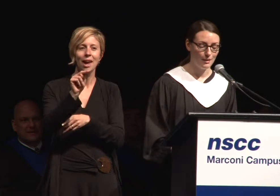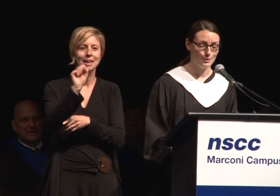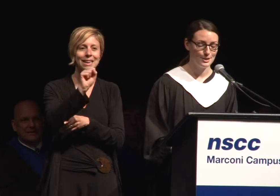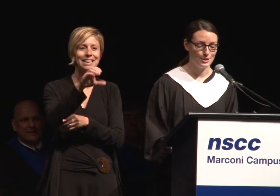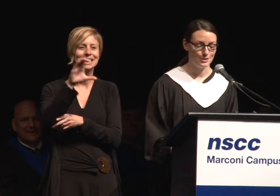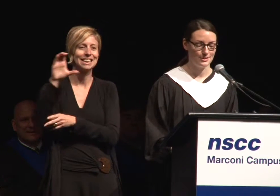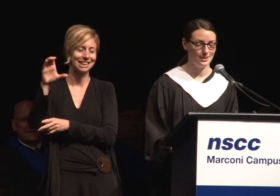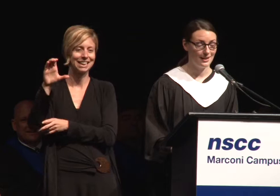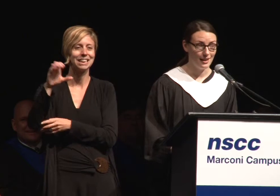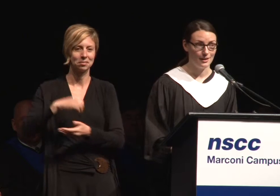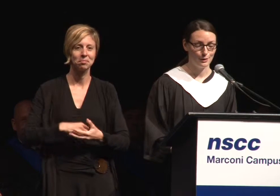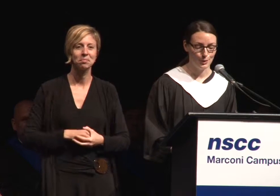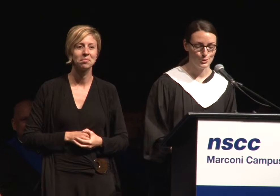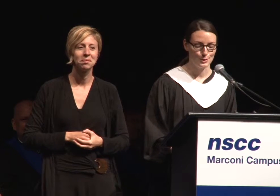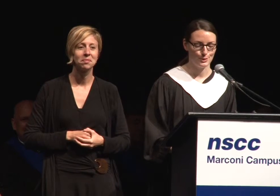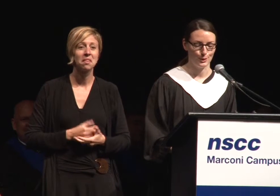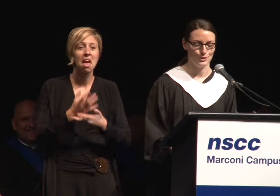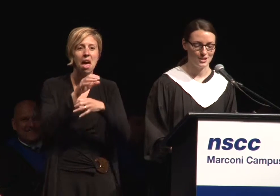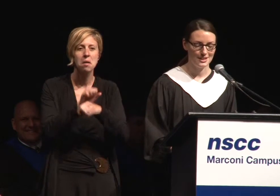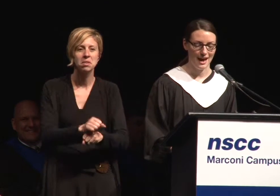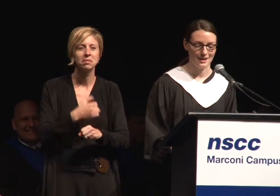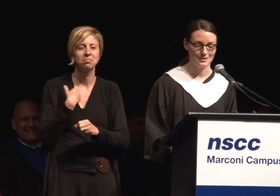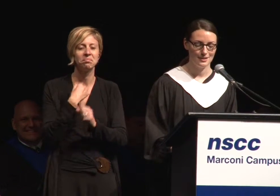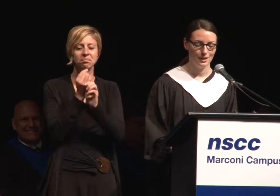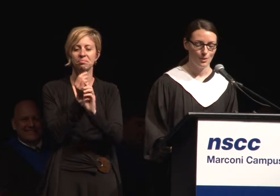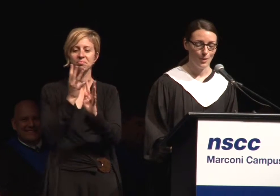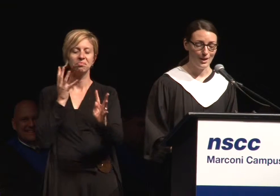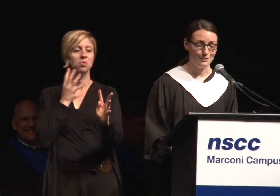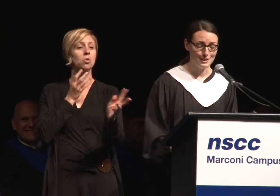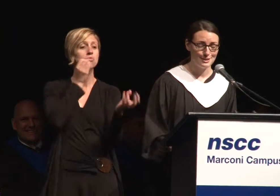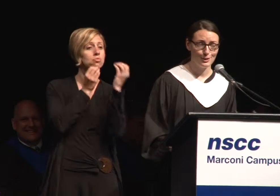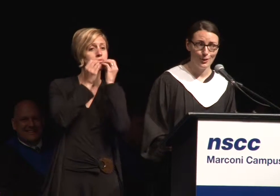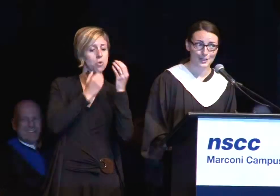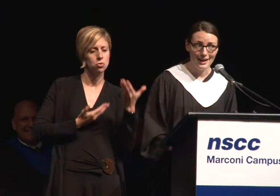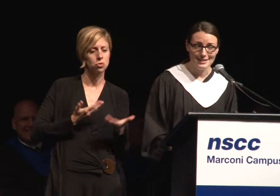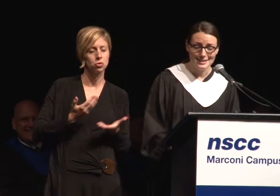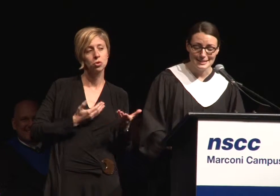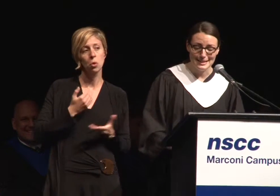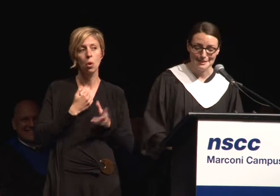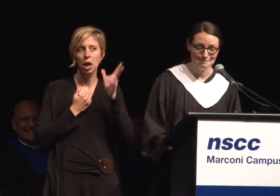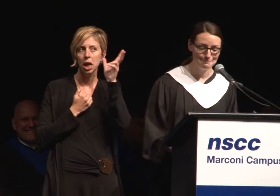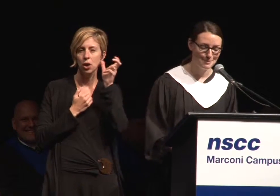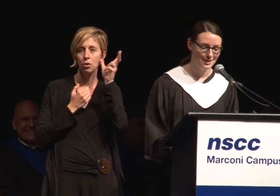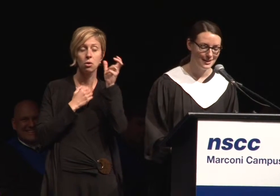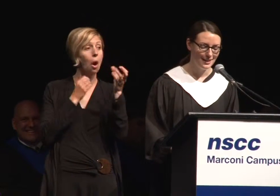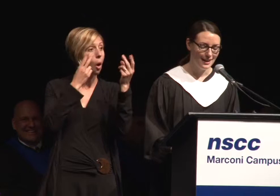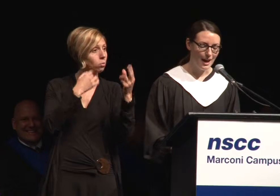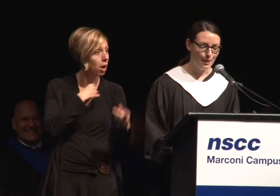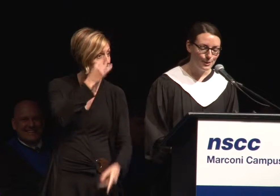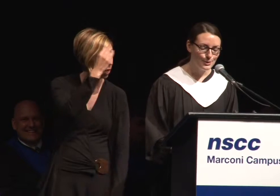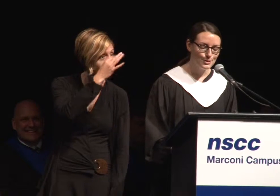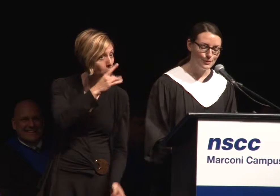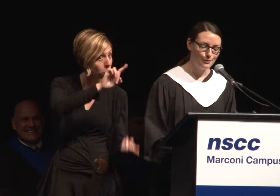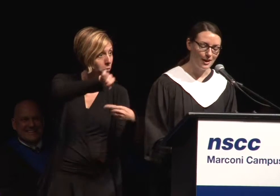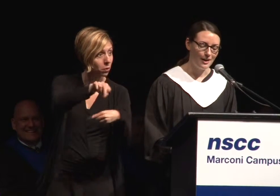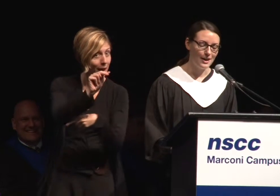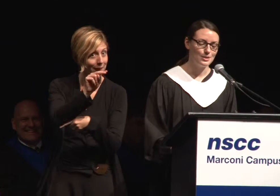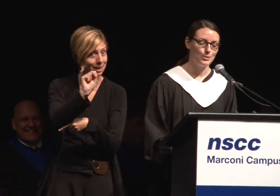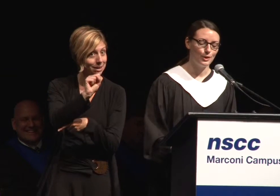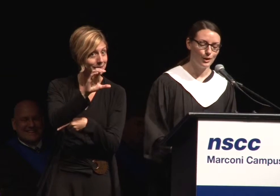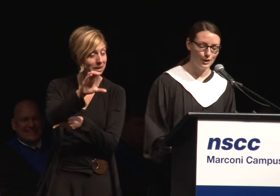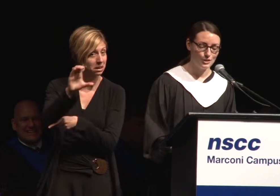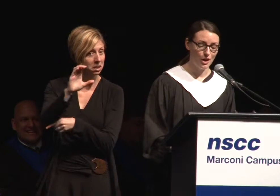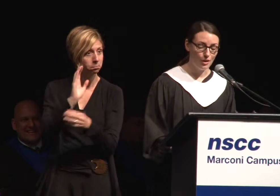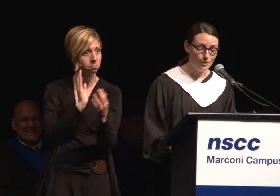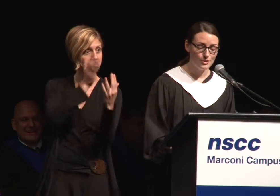into conversations in line at the grocery store just to ask, well, have you considered going to NSCC? I would go so far as